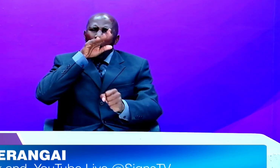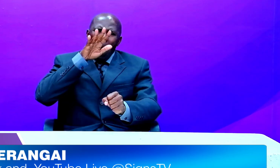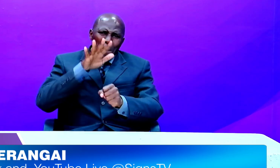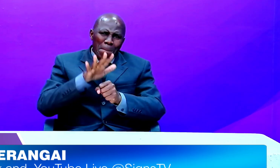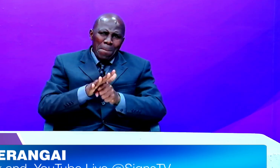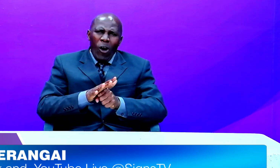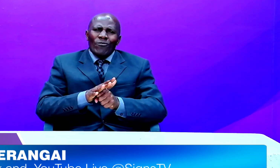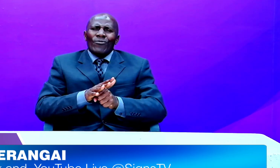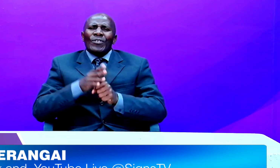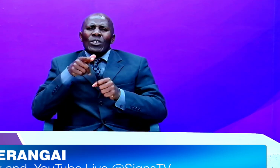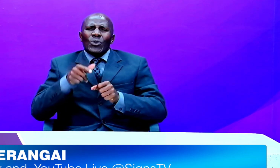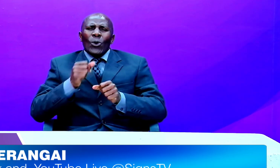government.